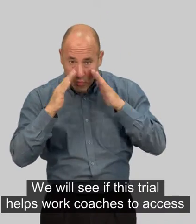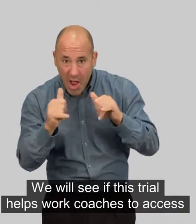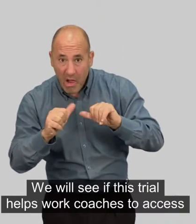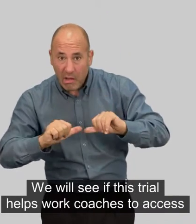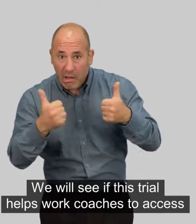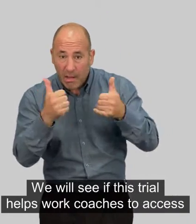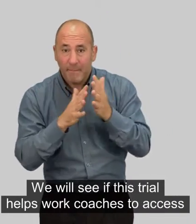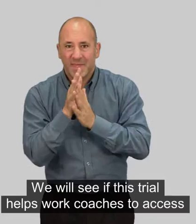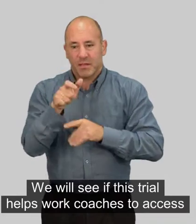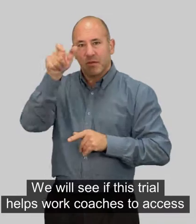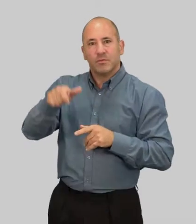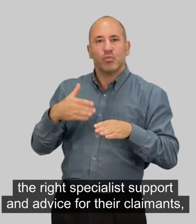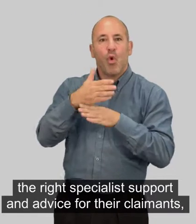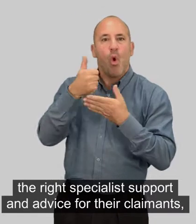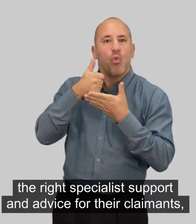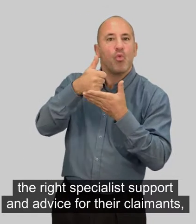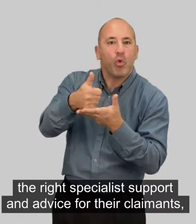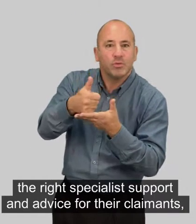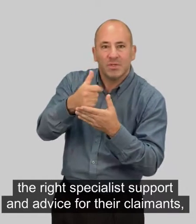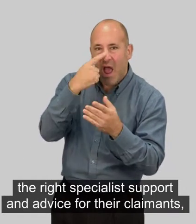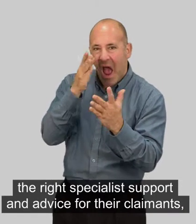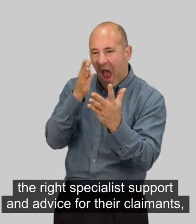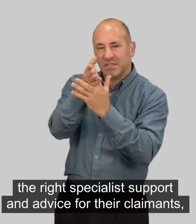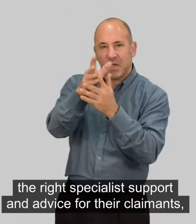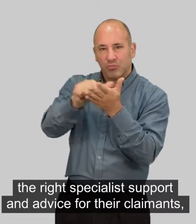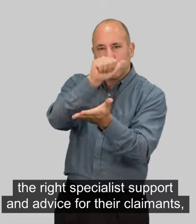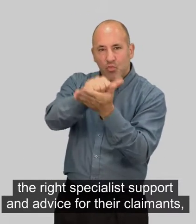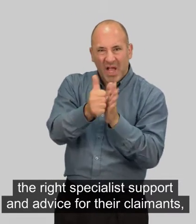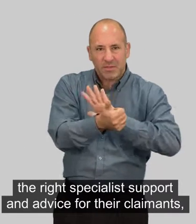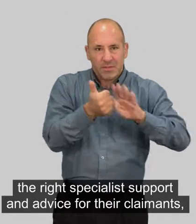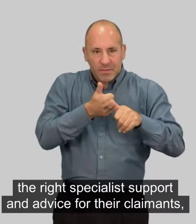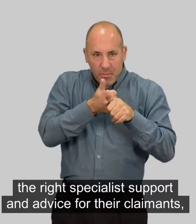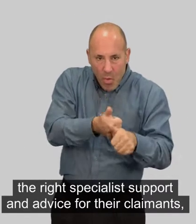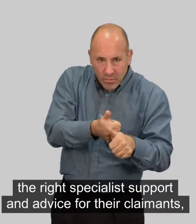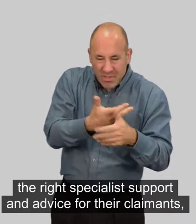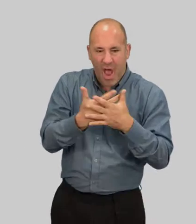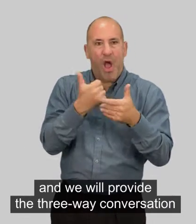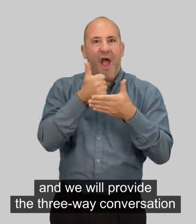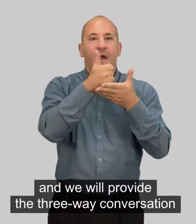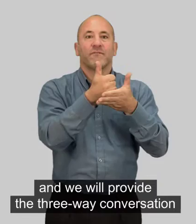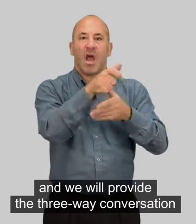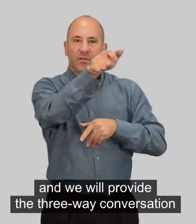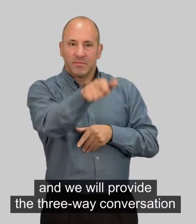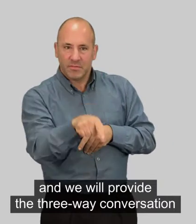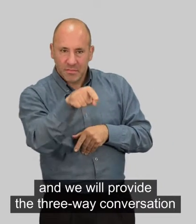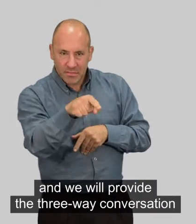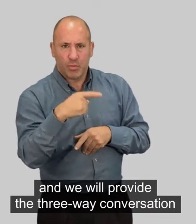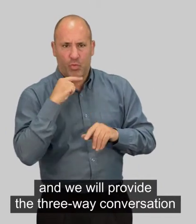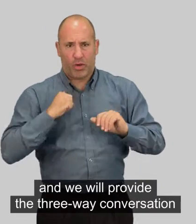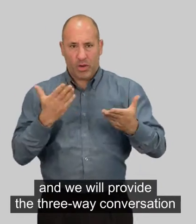trial helps work coaches to access the right specialist support and advice for their claimants, and we will provide the three-way conversation